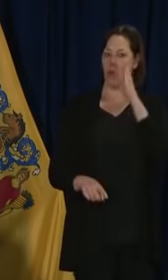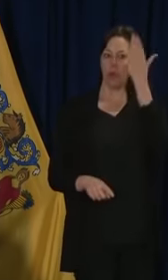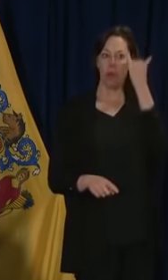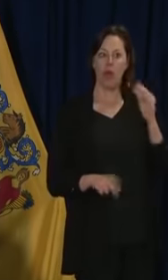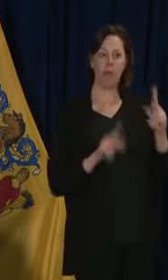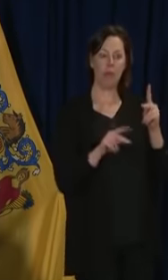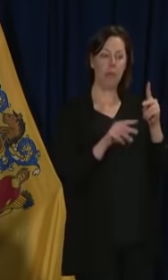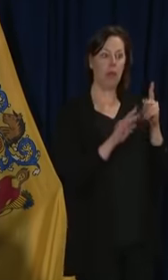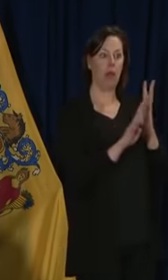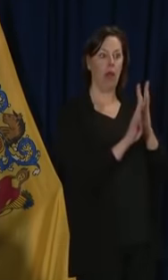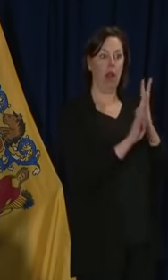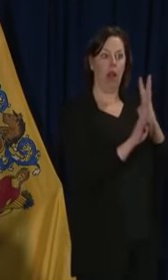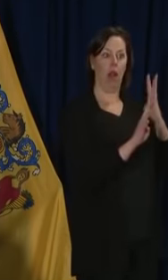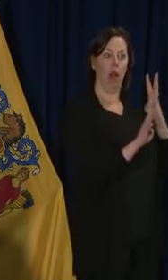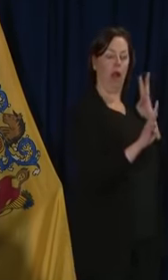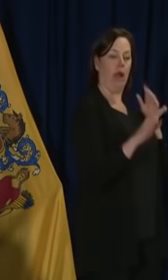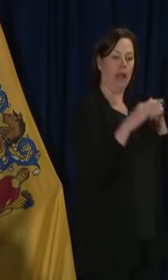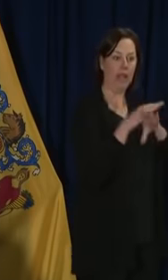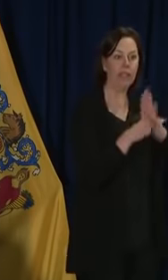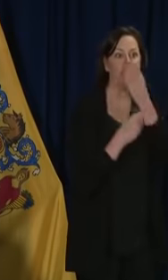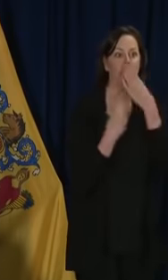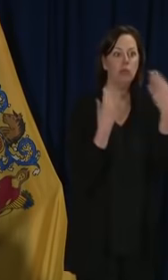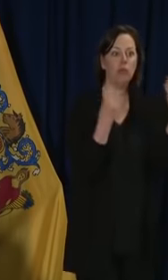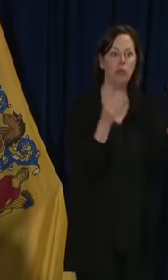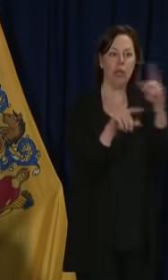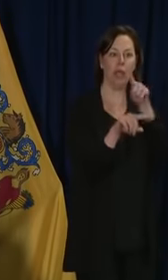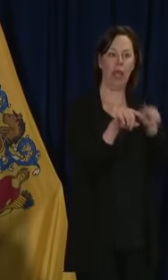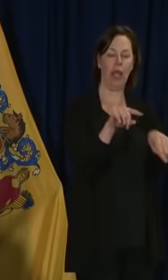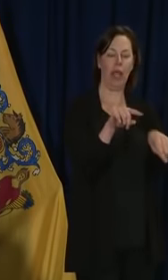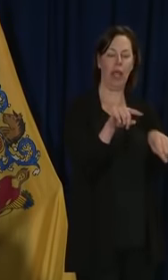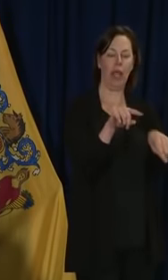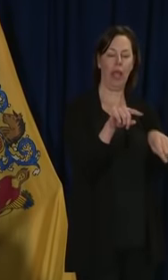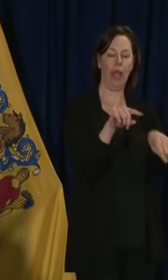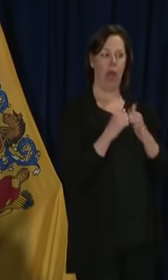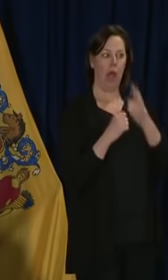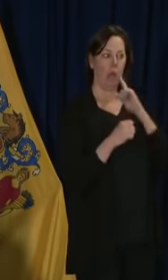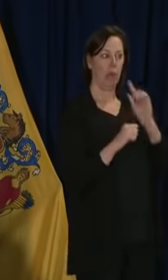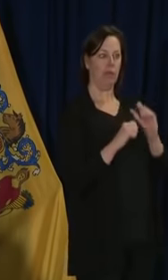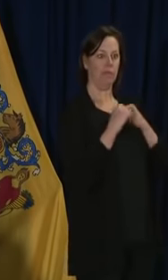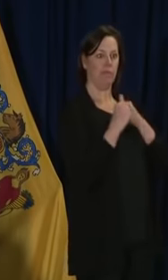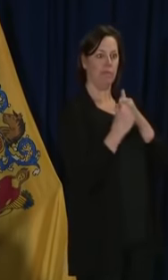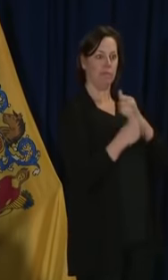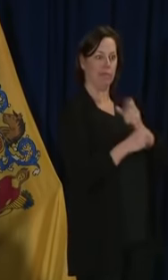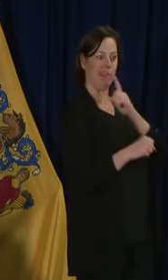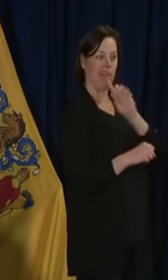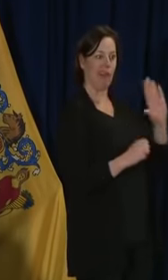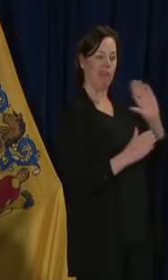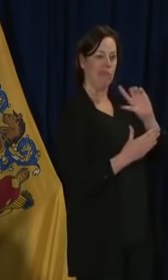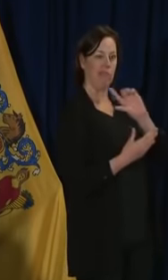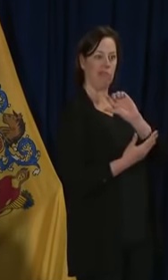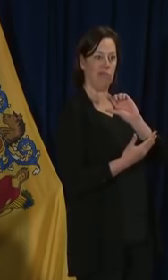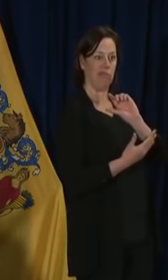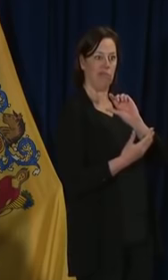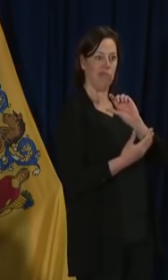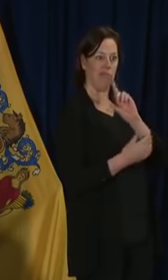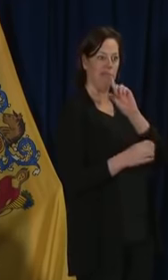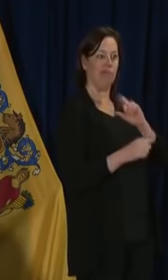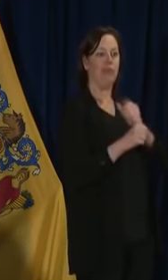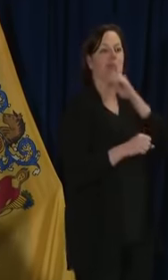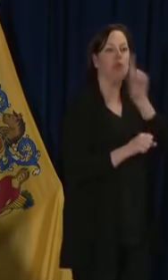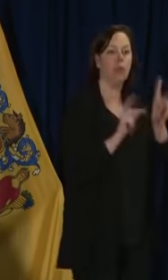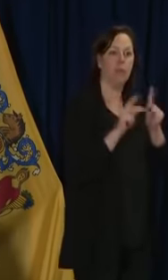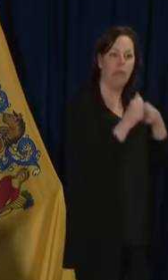get into the supermarket to get food. How is that going to be enforced? Has that been an issue that's been discussed with law enforcement? What would